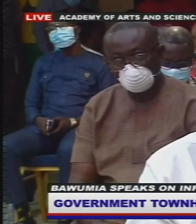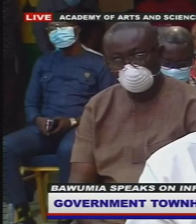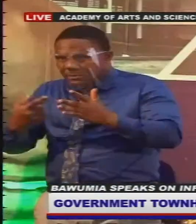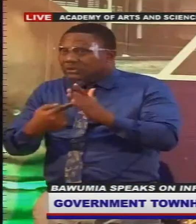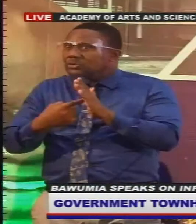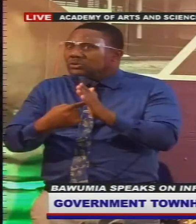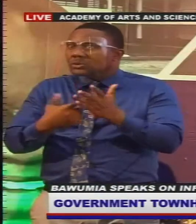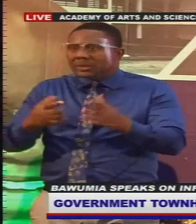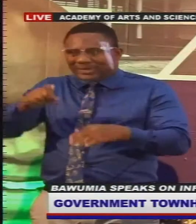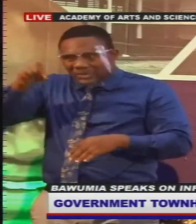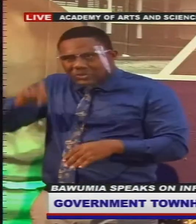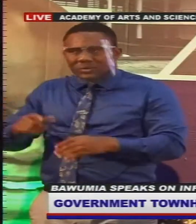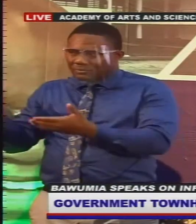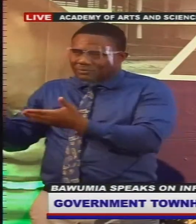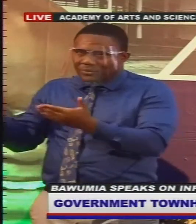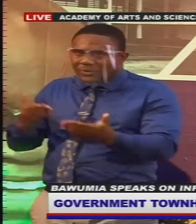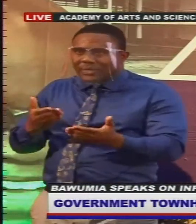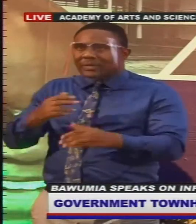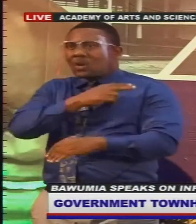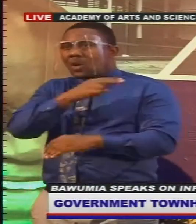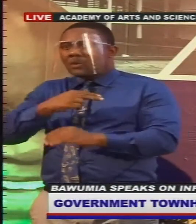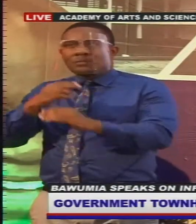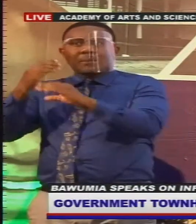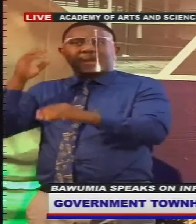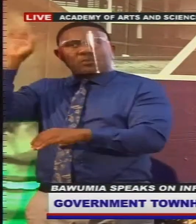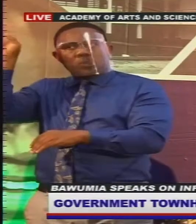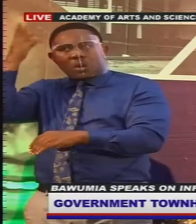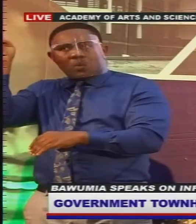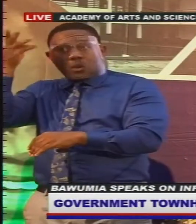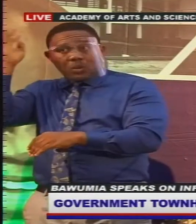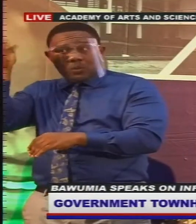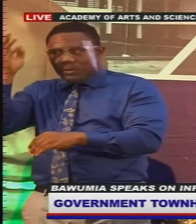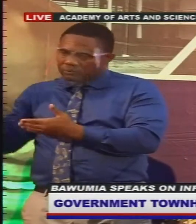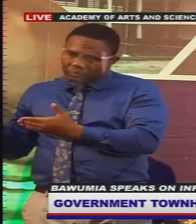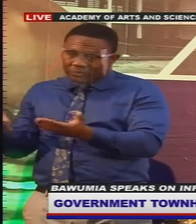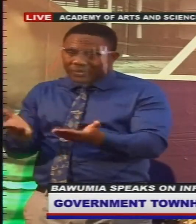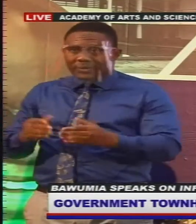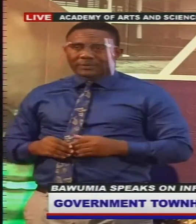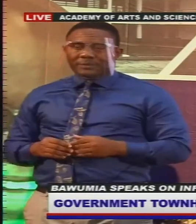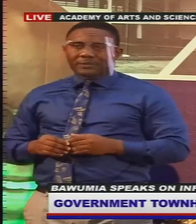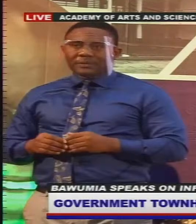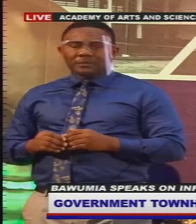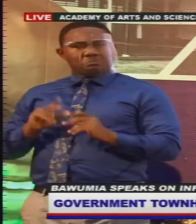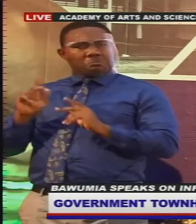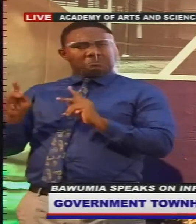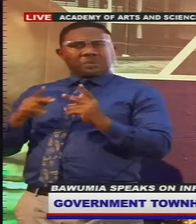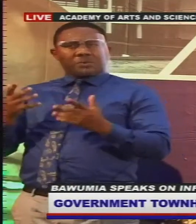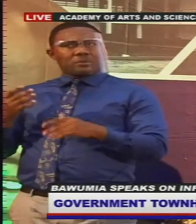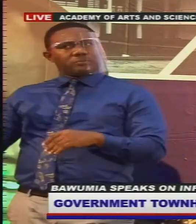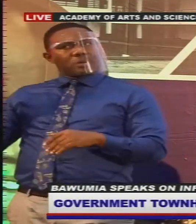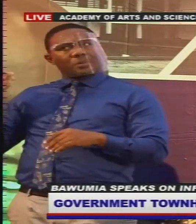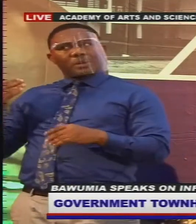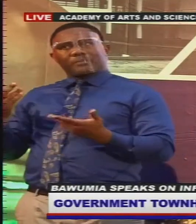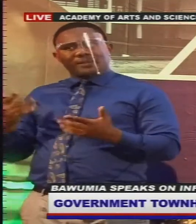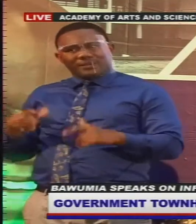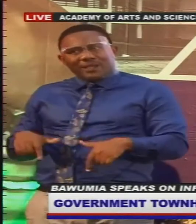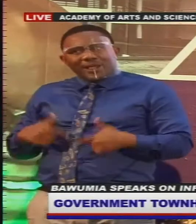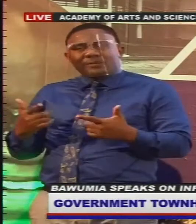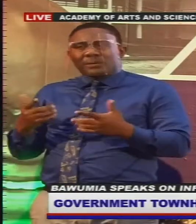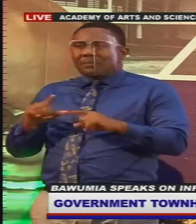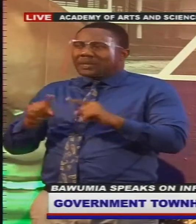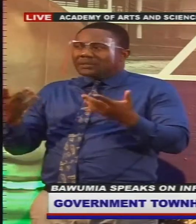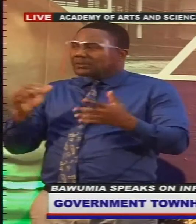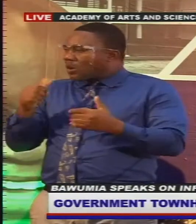for ambulances in every constituency. People who otherwise could have lived rather lost their lives because